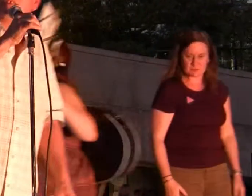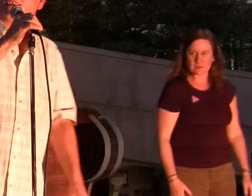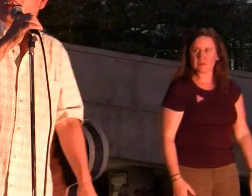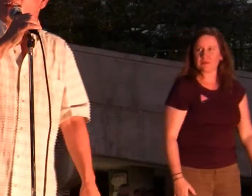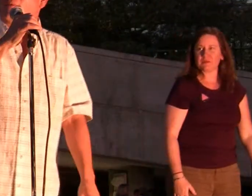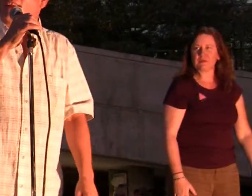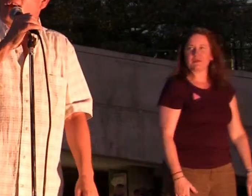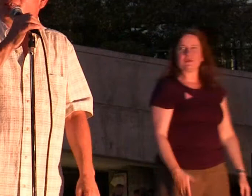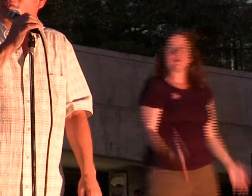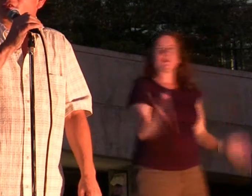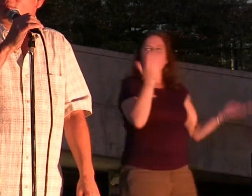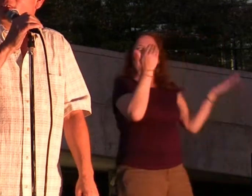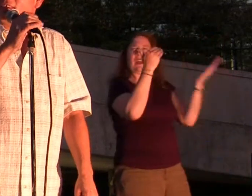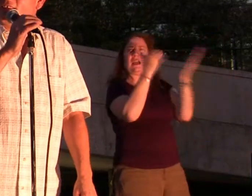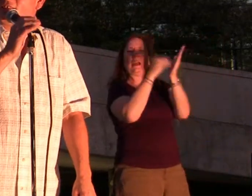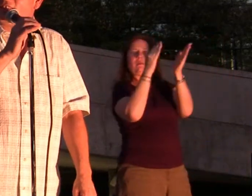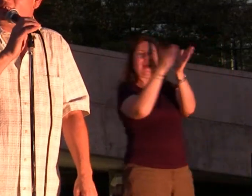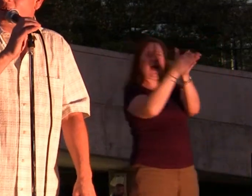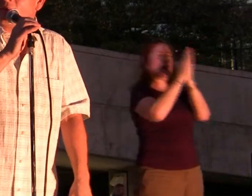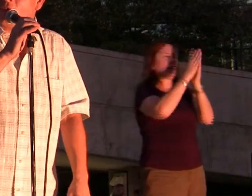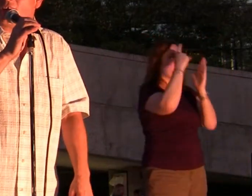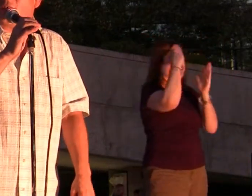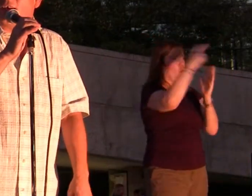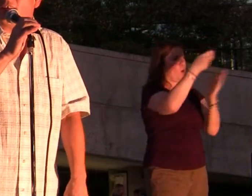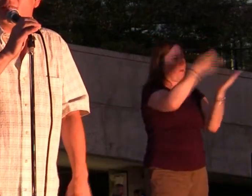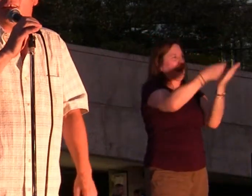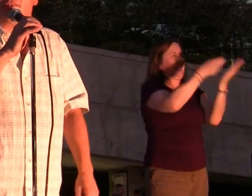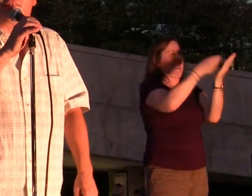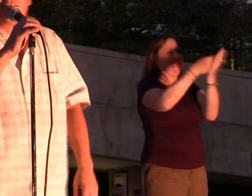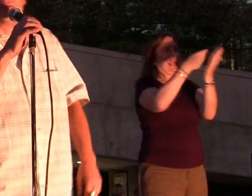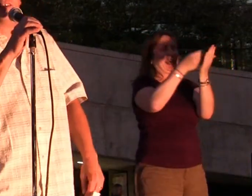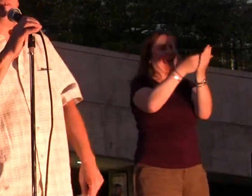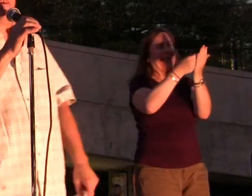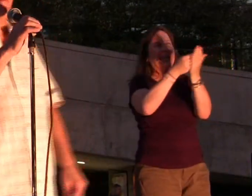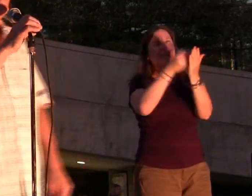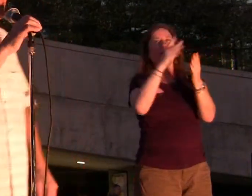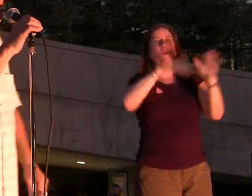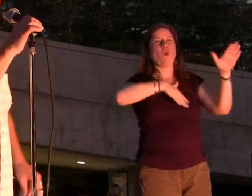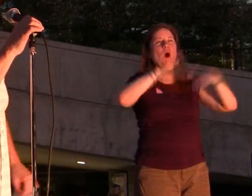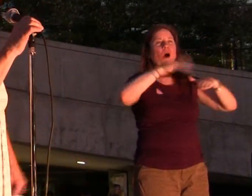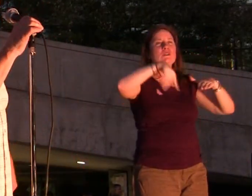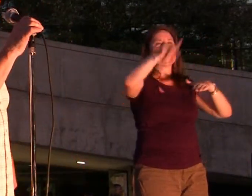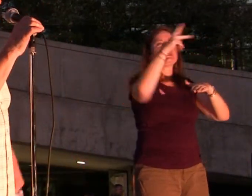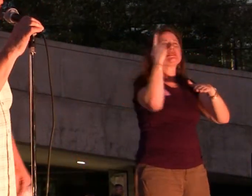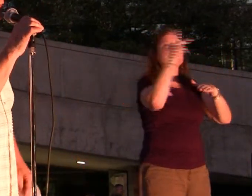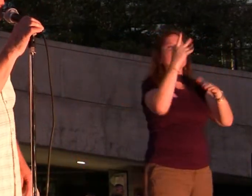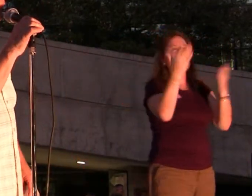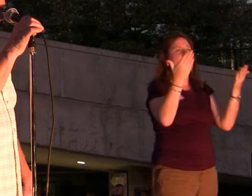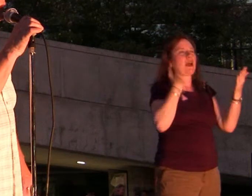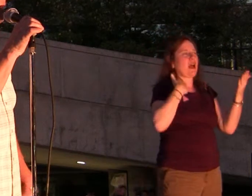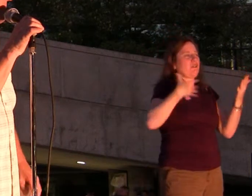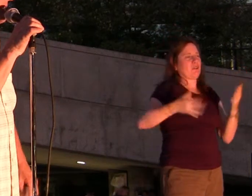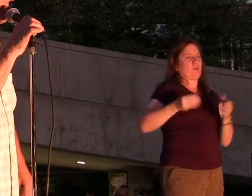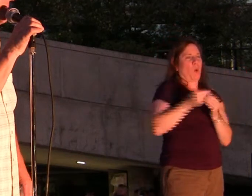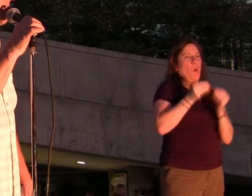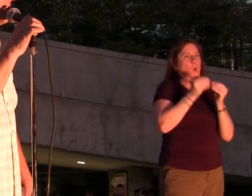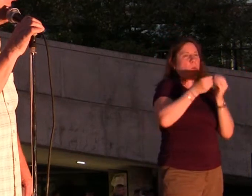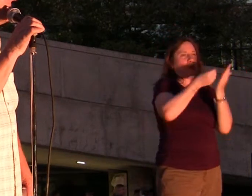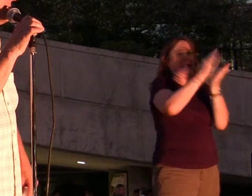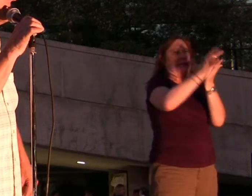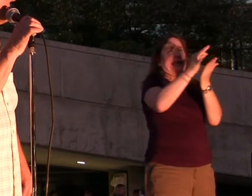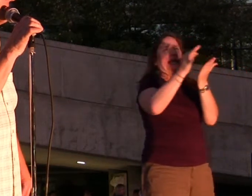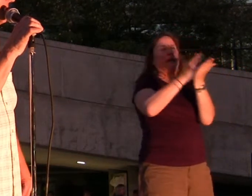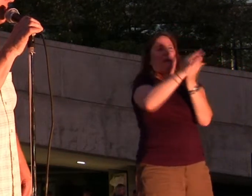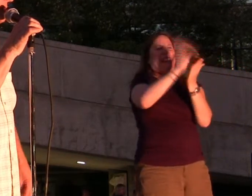Okay, once again, I'm going to ask for some donations. If they're going to be walking around, you find yourselves with a little bit of extra change in your pockets, feel free to drop it in the